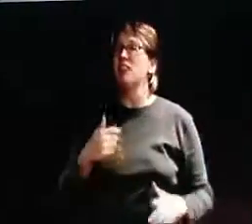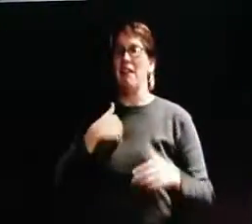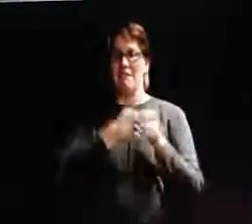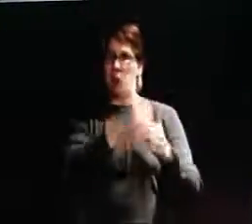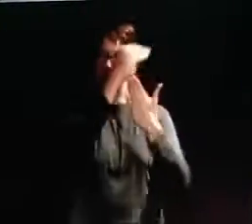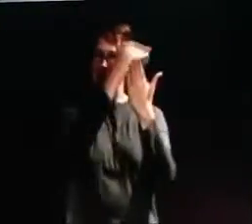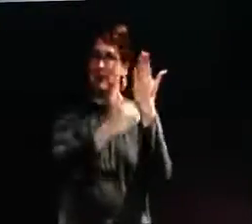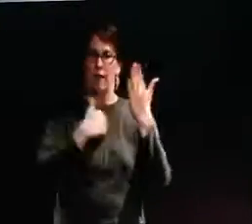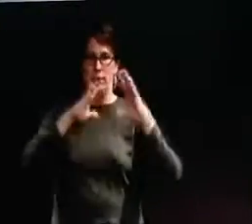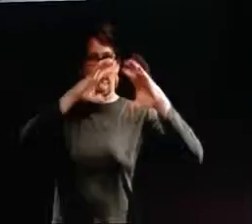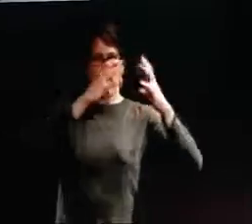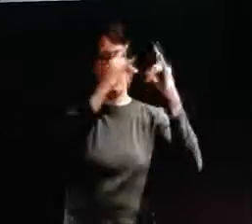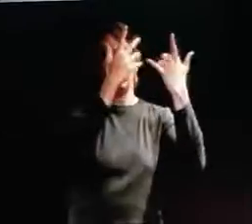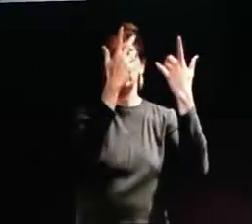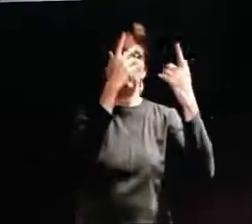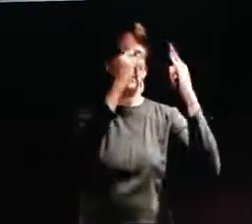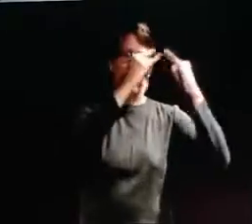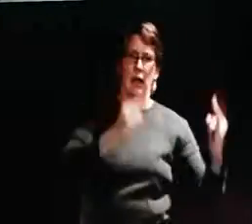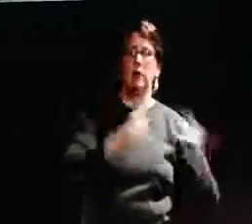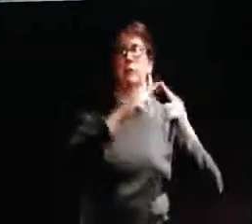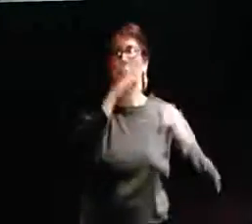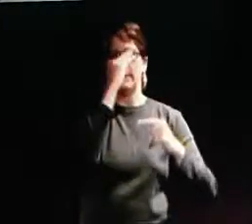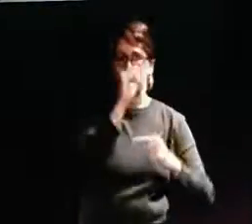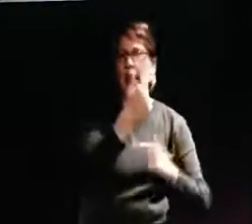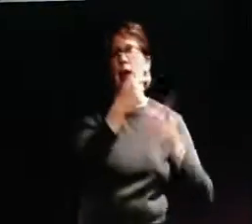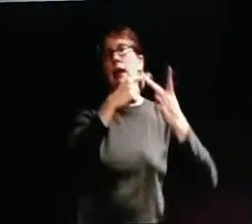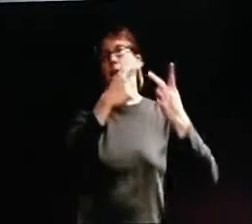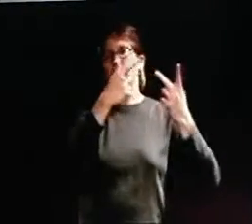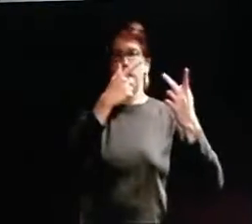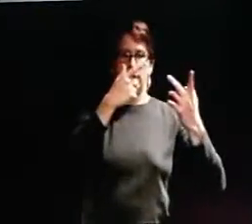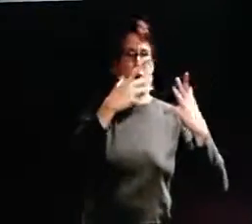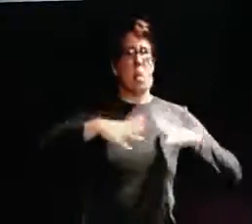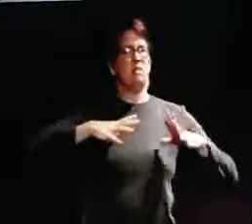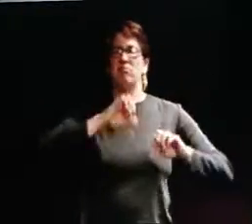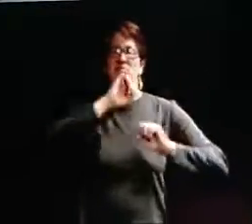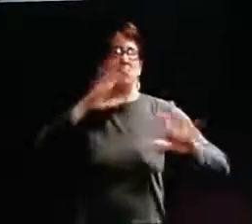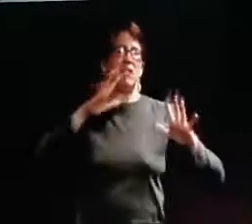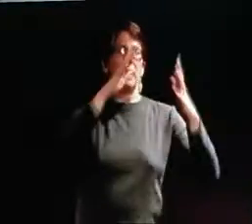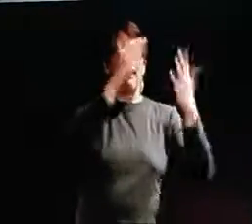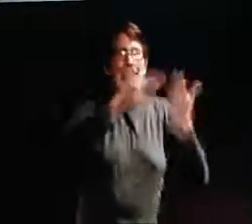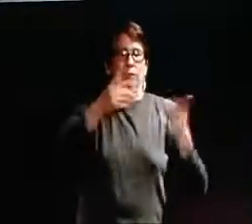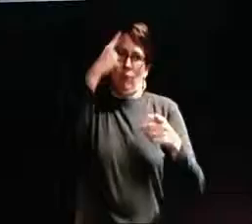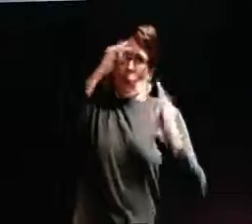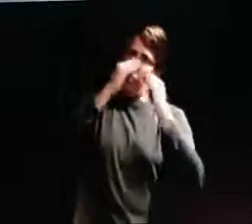season after season. But so I use this Duluth pack for big things like the tent, sleeping